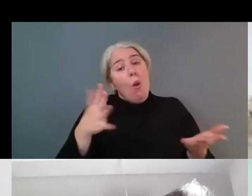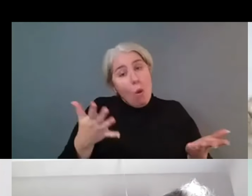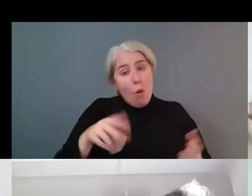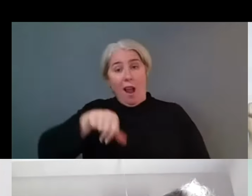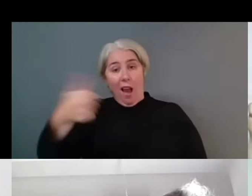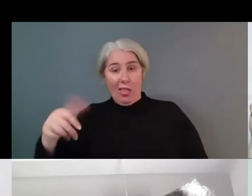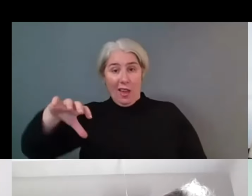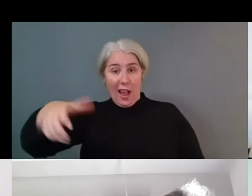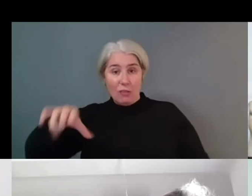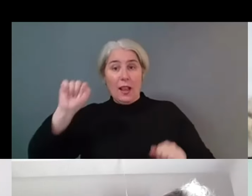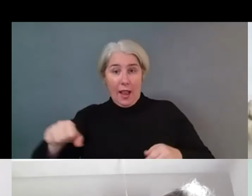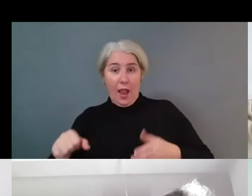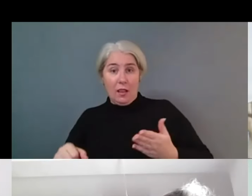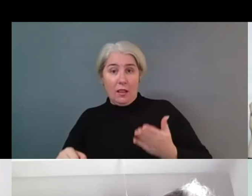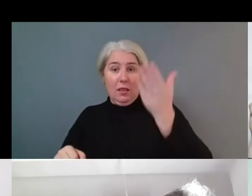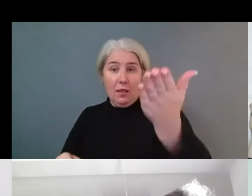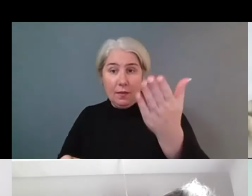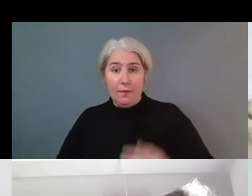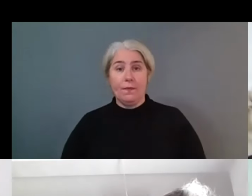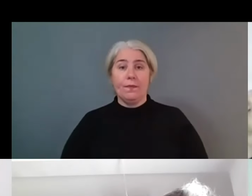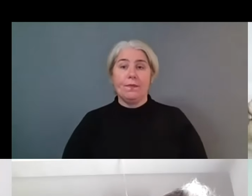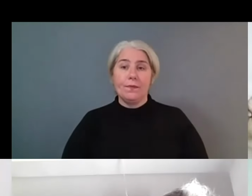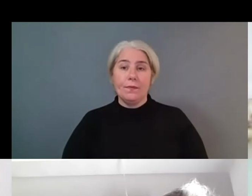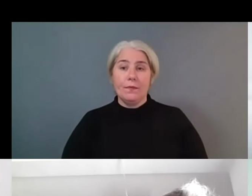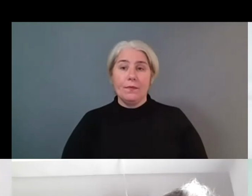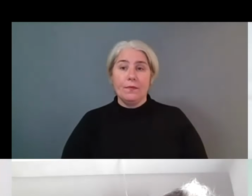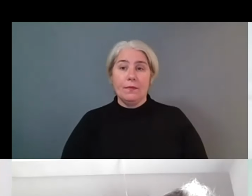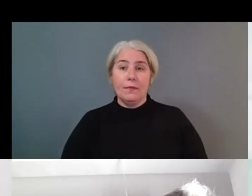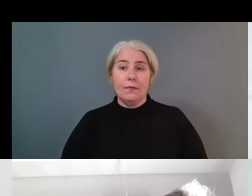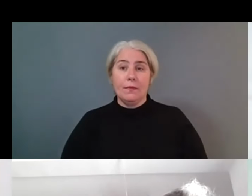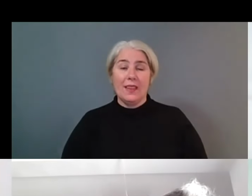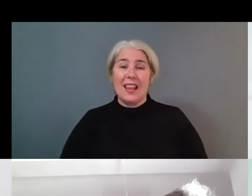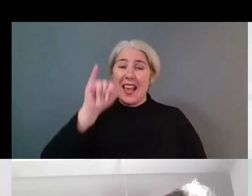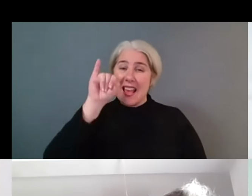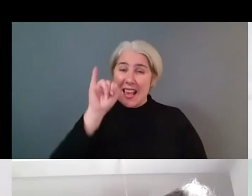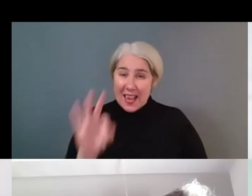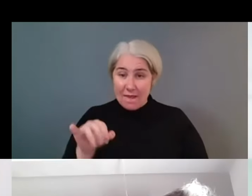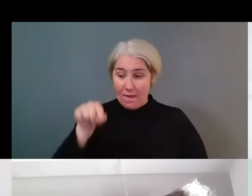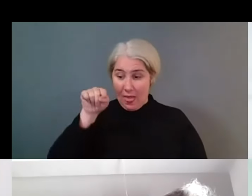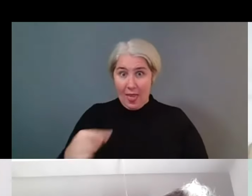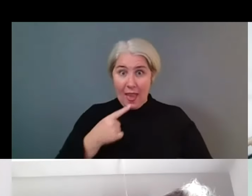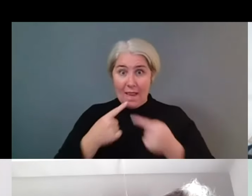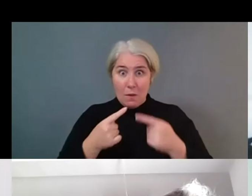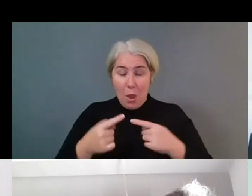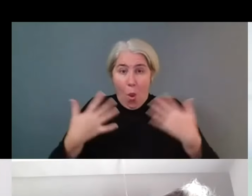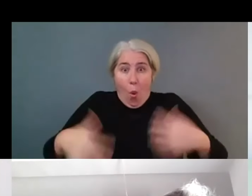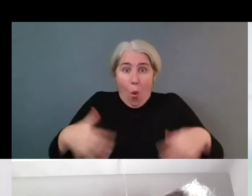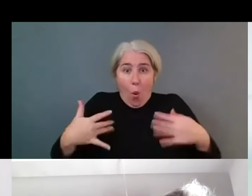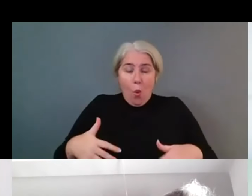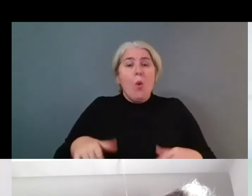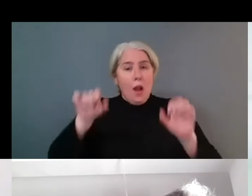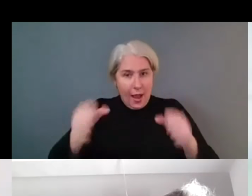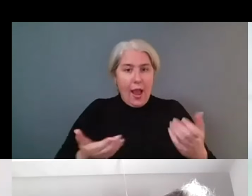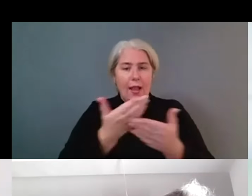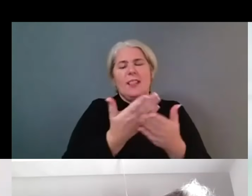And international bodies do take interveners seriously into account if they have relevant information. So if you have a problem in